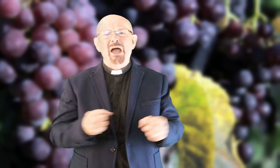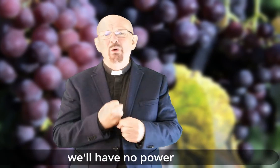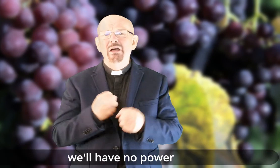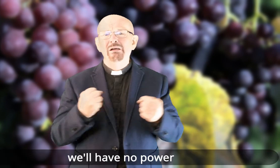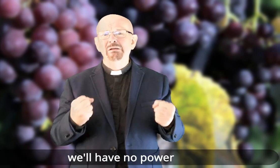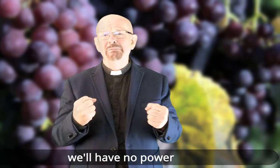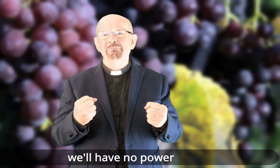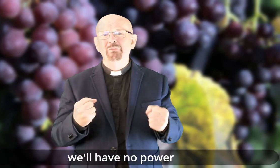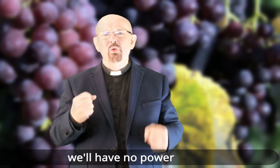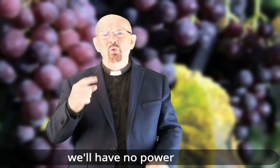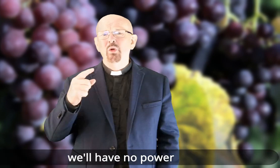We'll have no power.